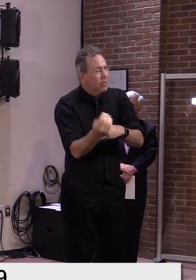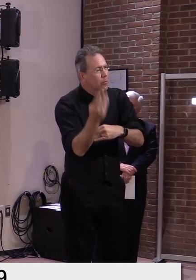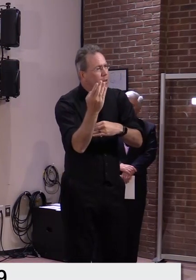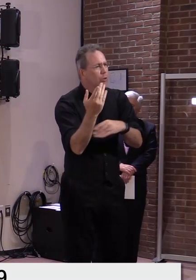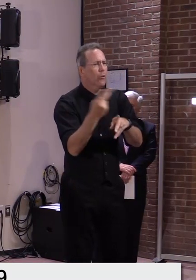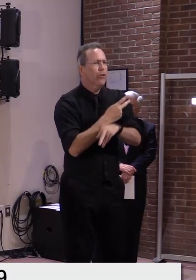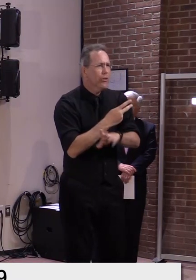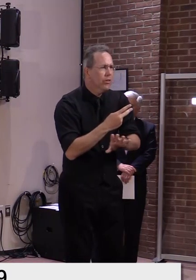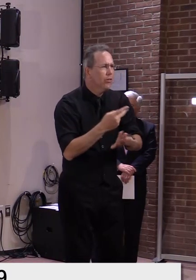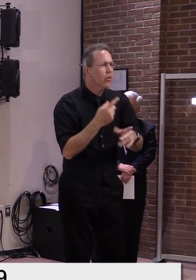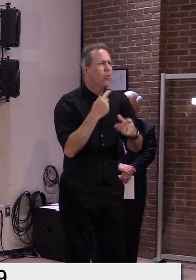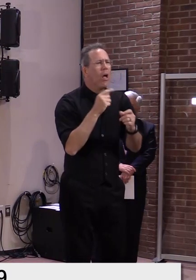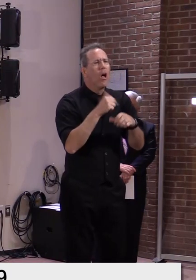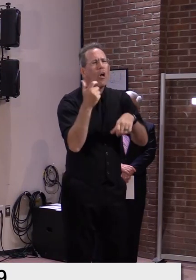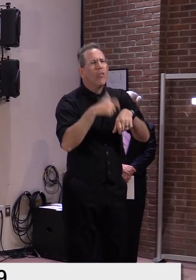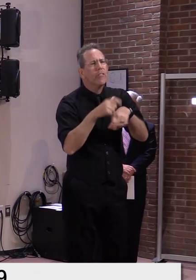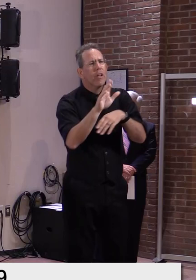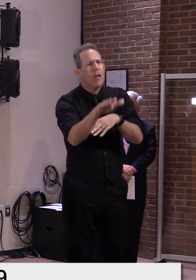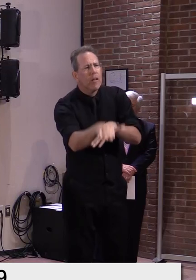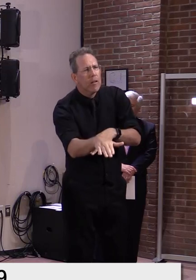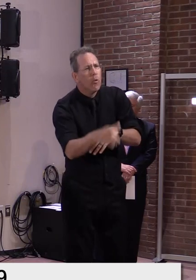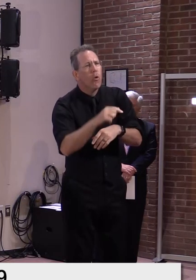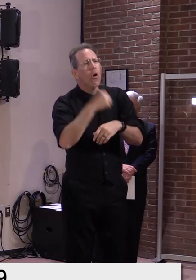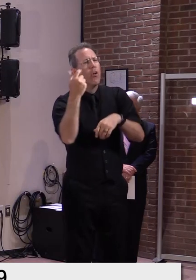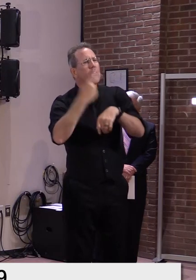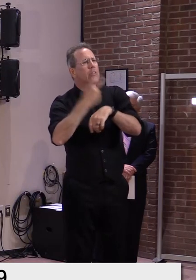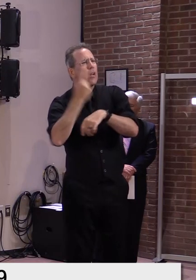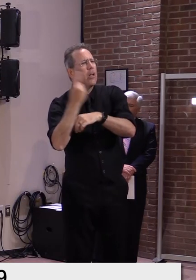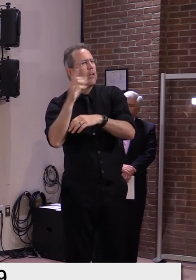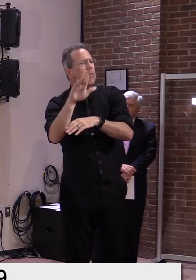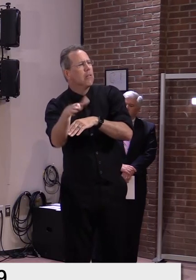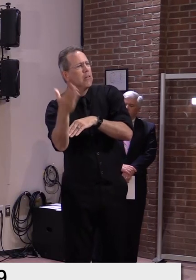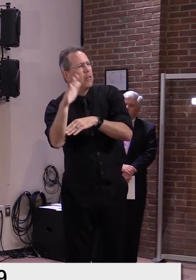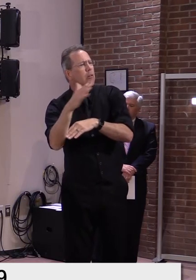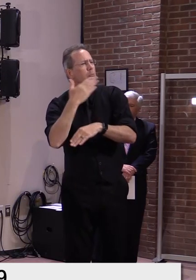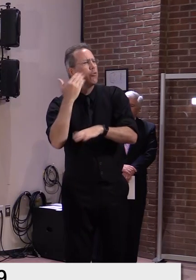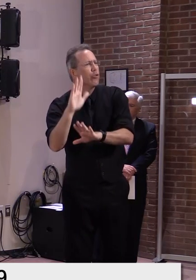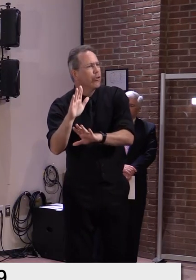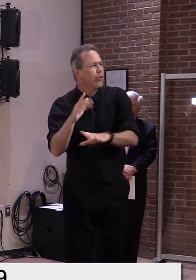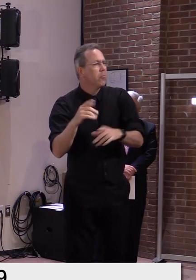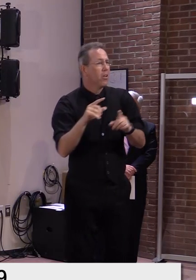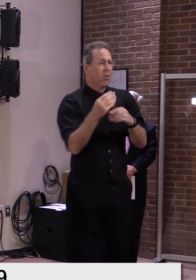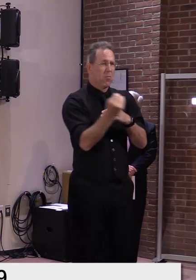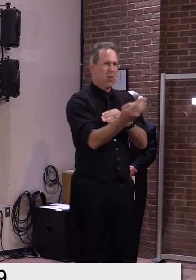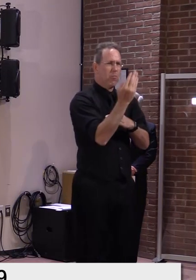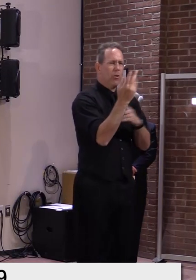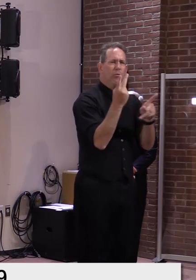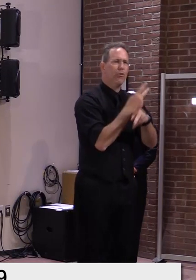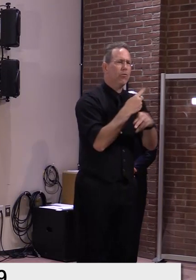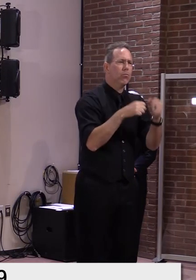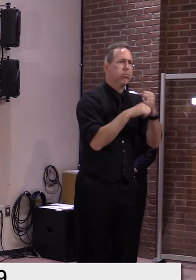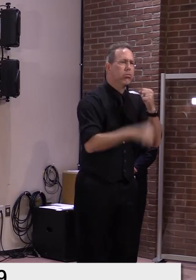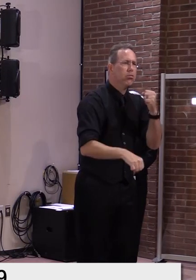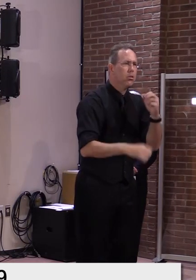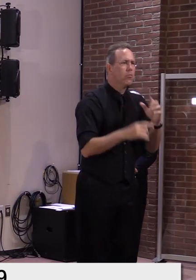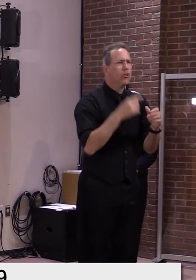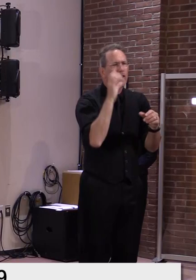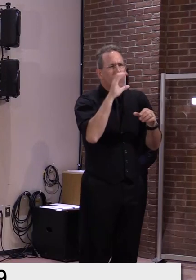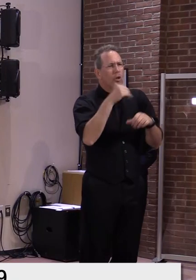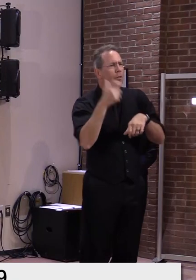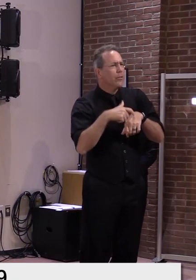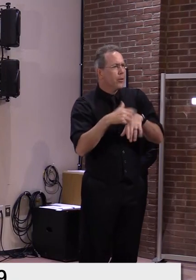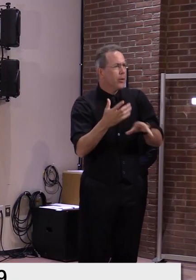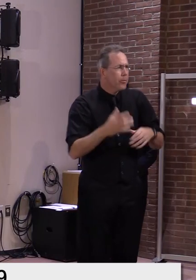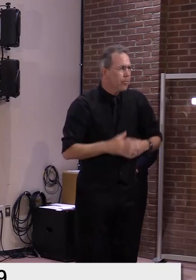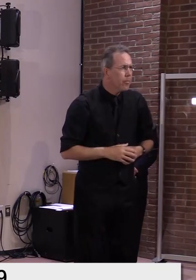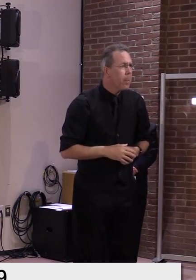just encourage those folks to call back in the afternoon or call back on another day of the week. And it won't impact your claim. You can